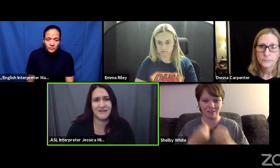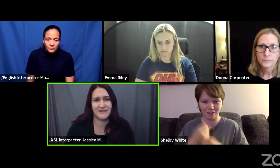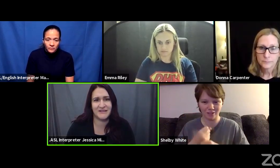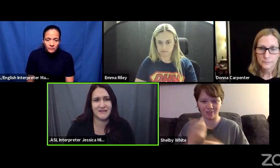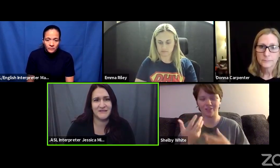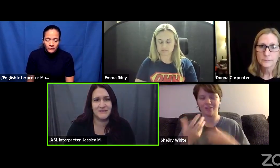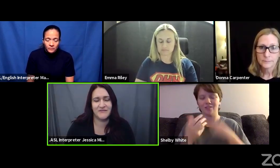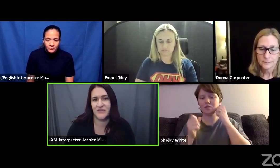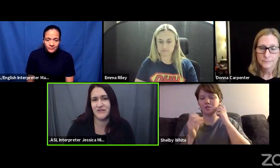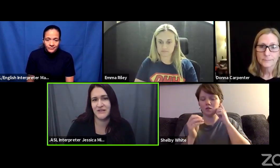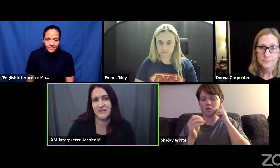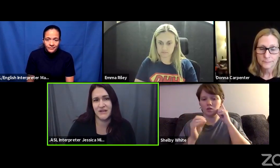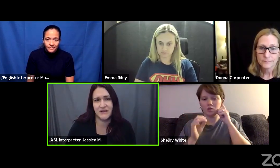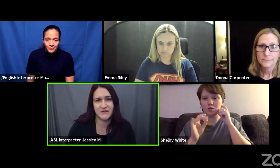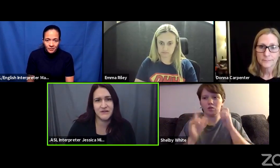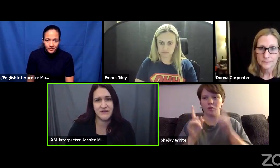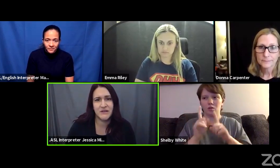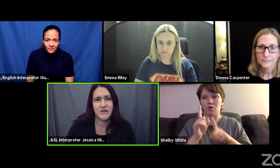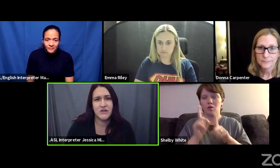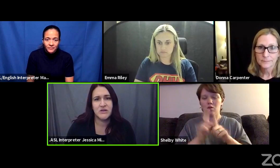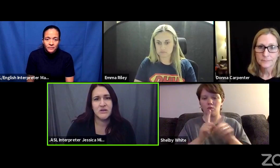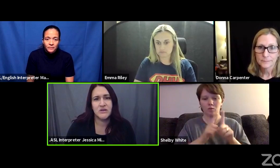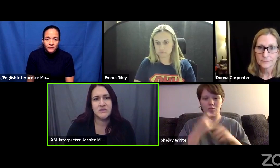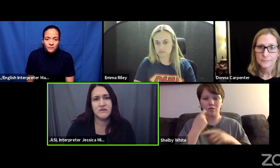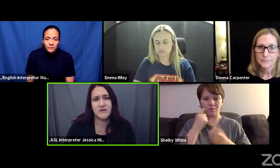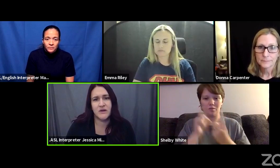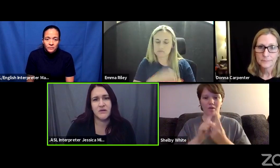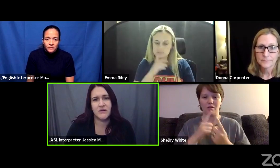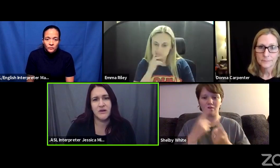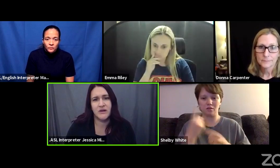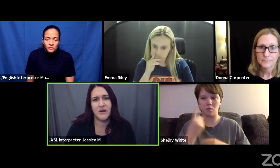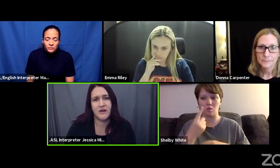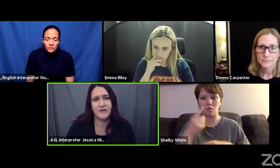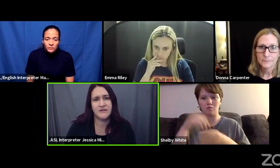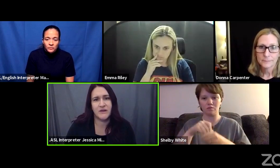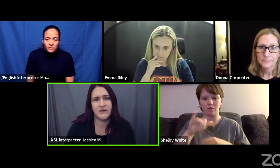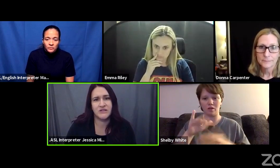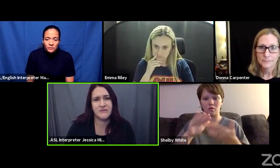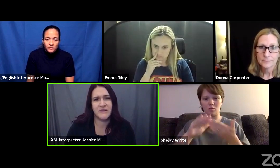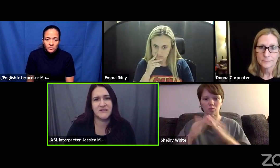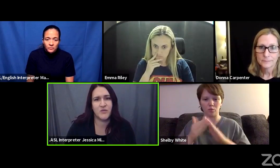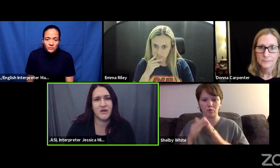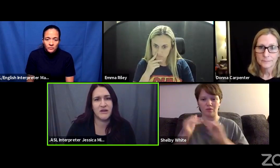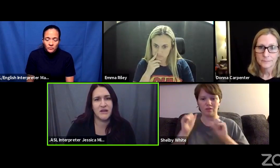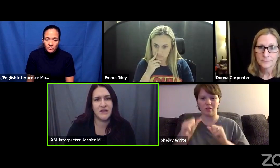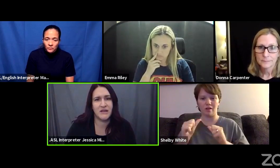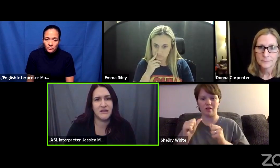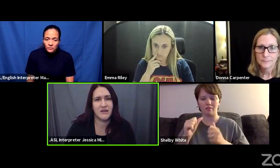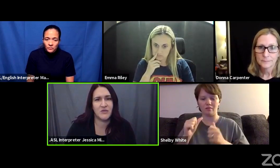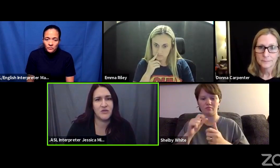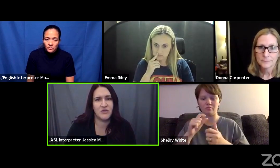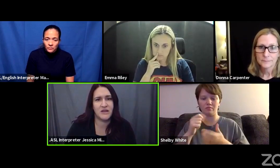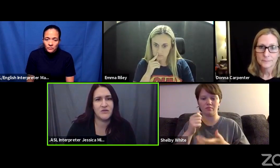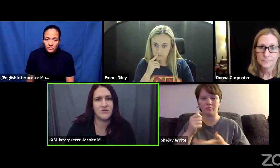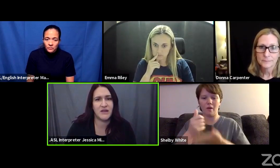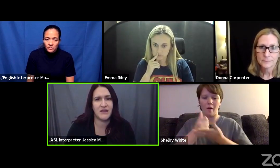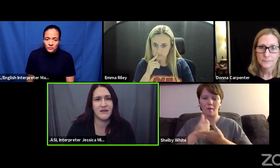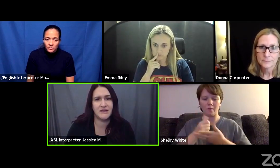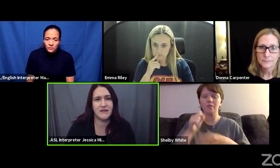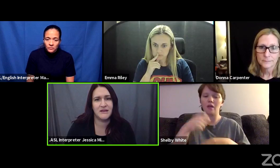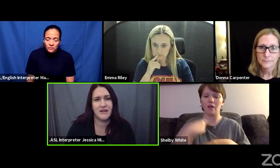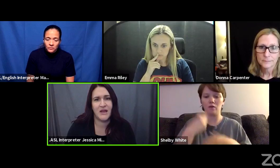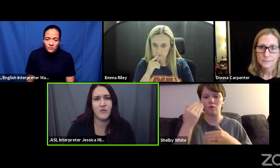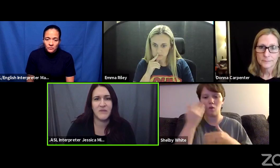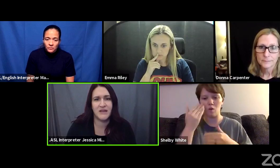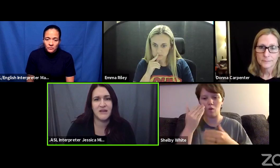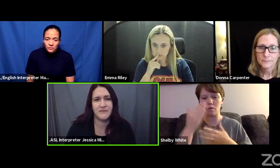the last 5 or 6 years. So also I just met someone in the community who